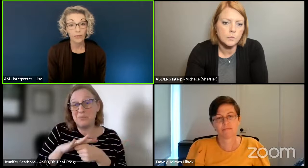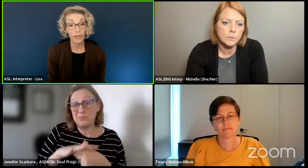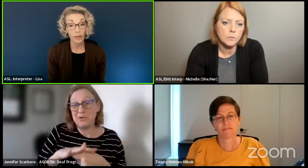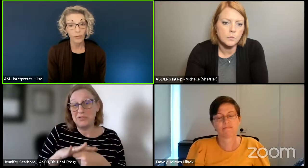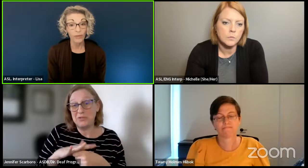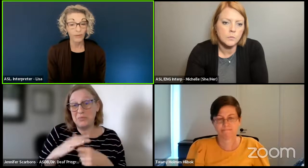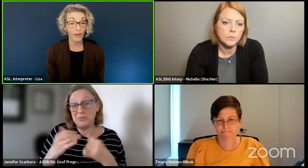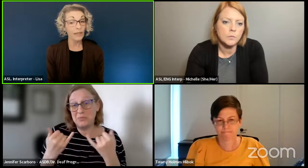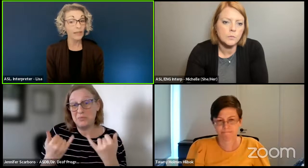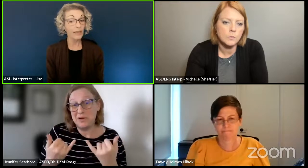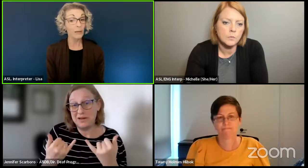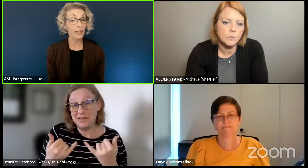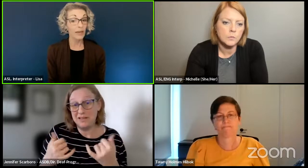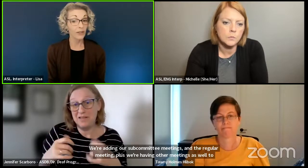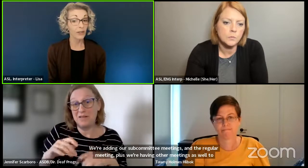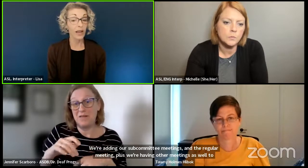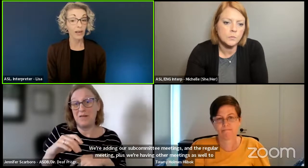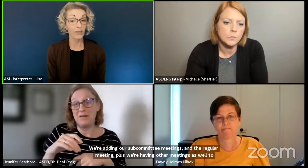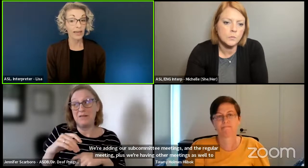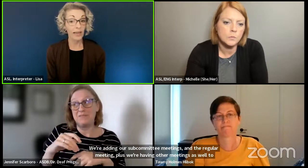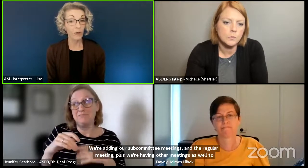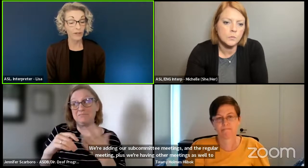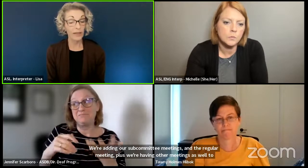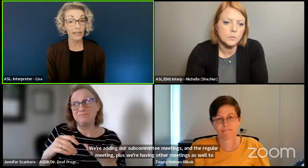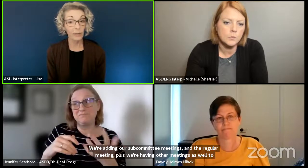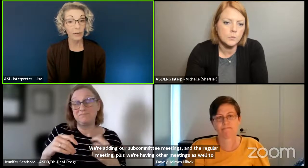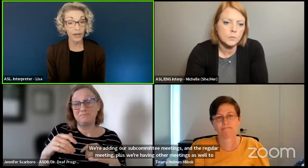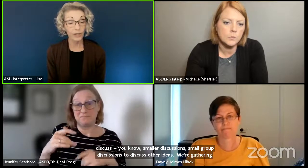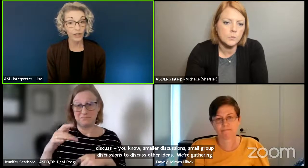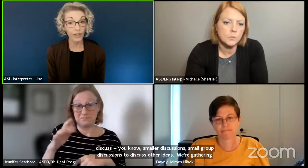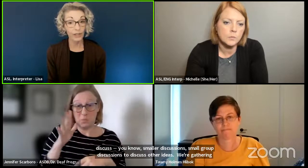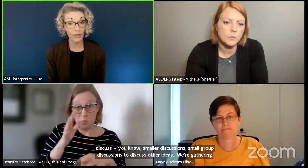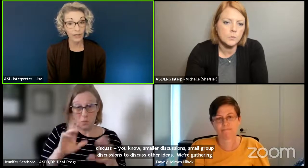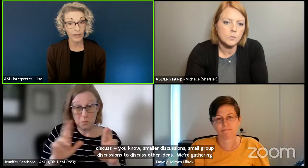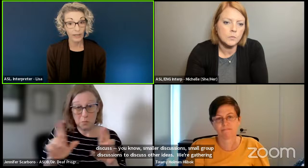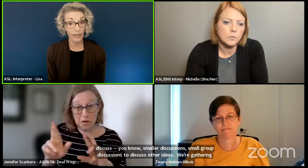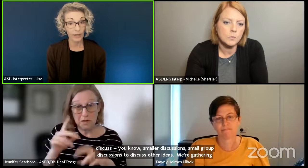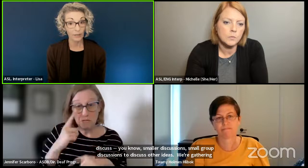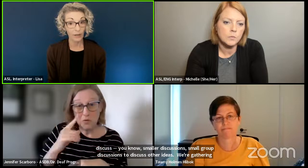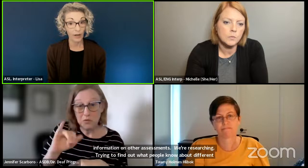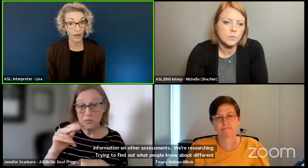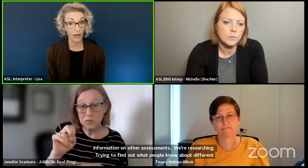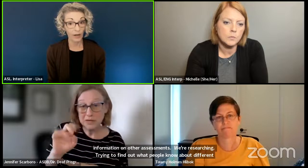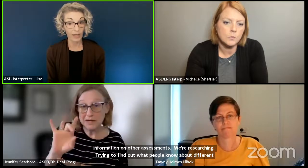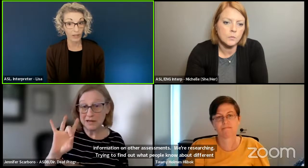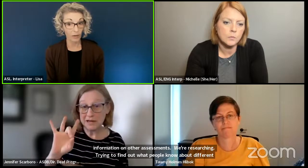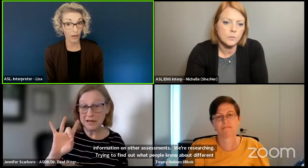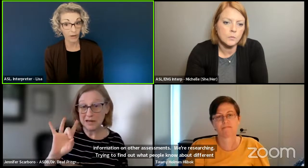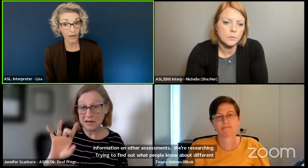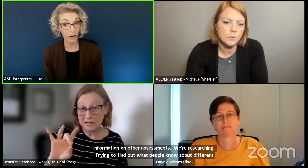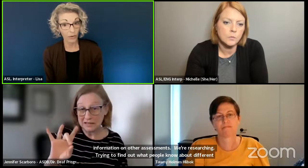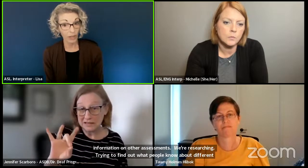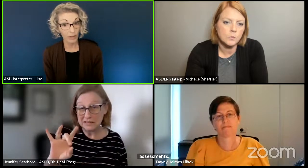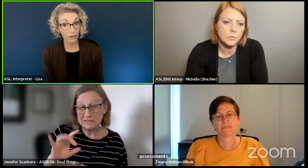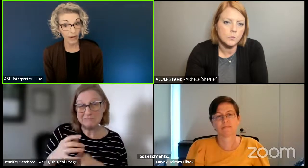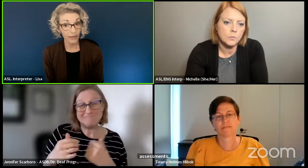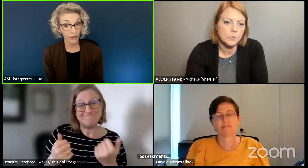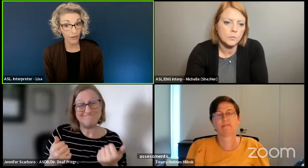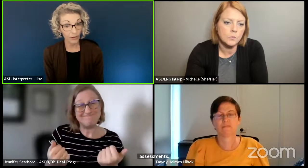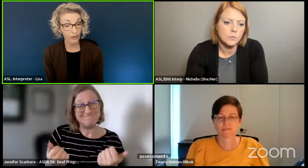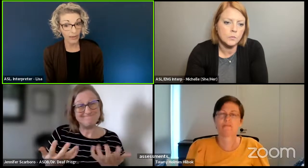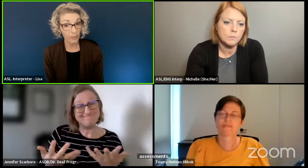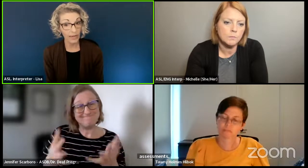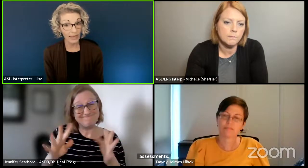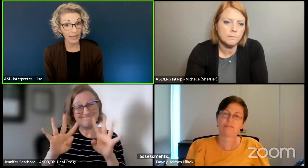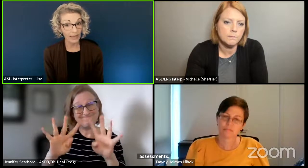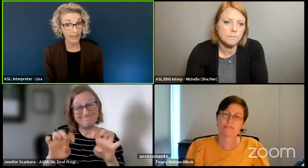Because, we feel a little bit under the gun right now. We're feeling the pressure as to whether or not we're going to be ready for